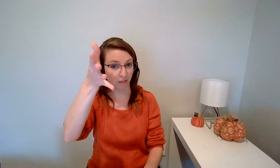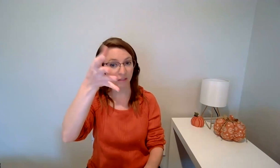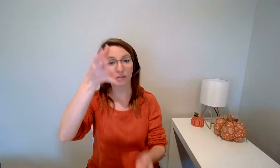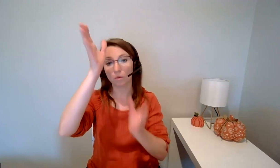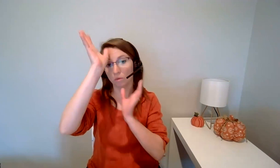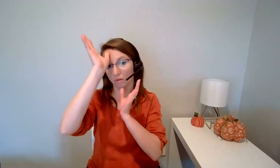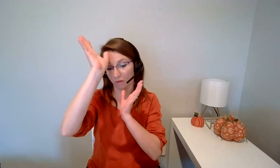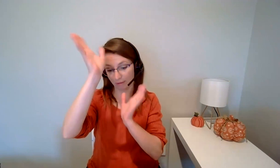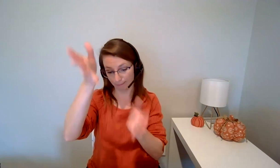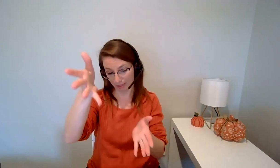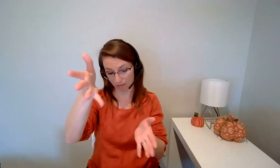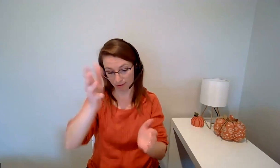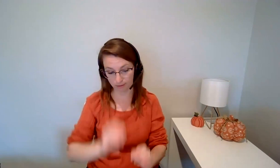grandparents or grandparents,